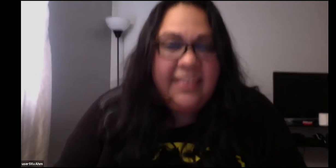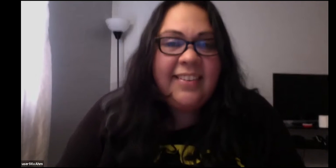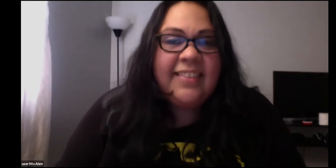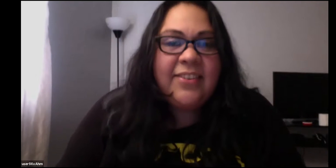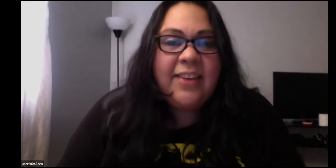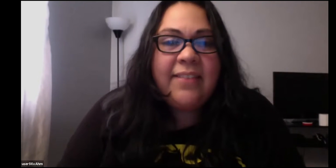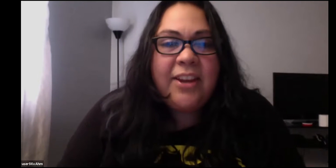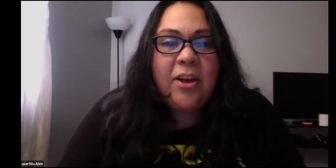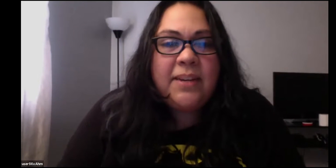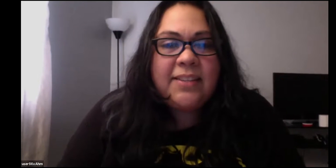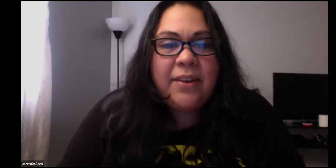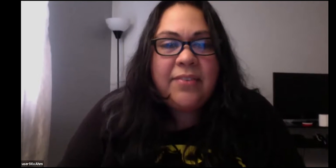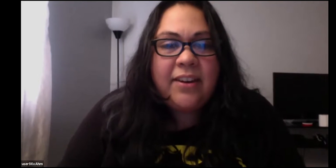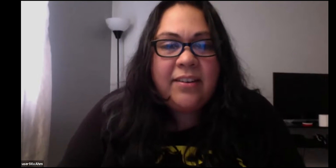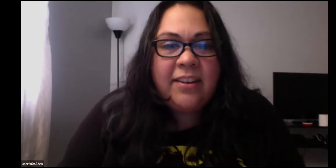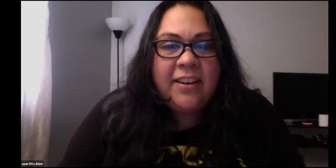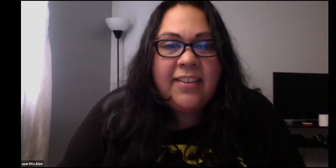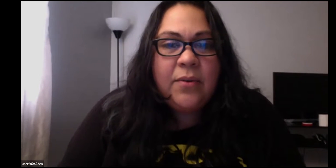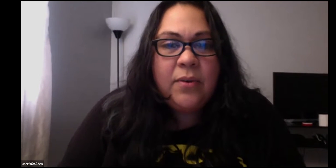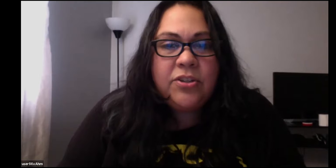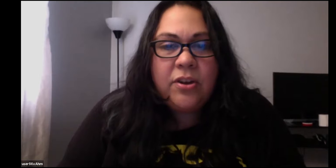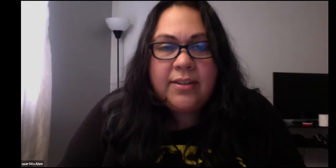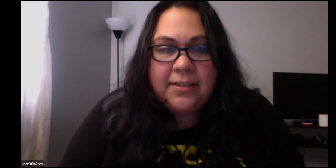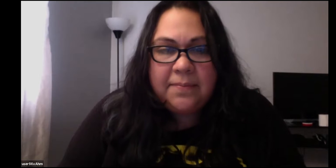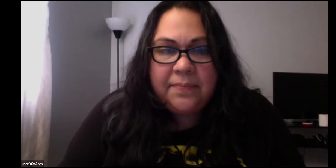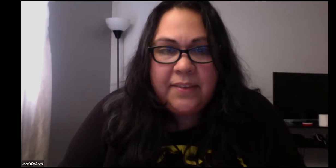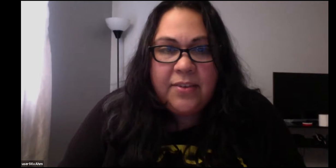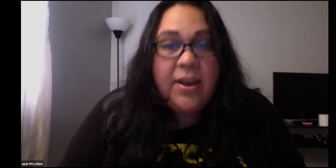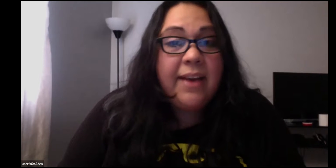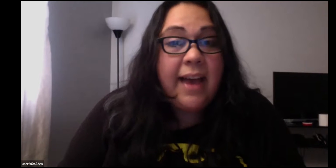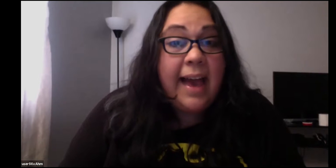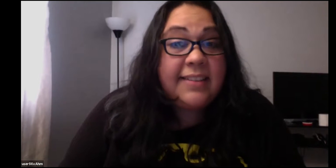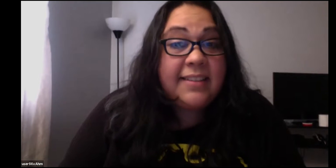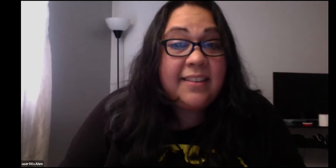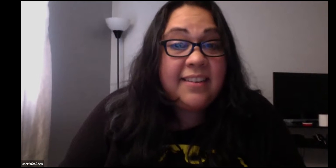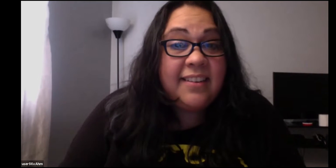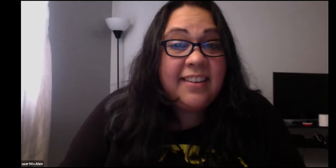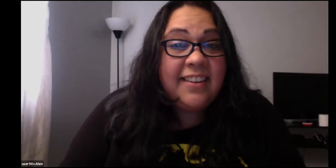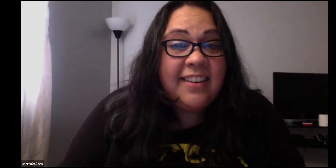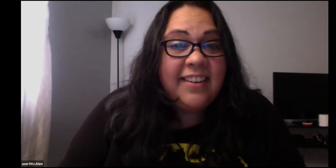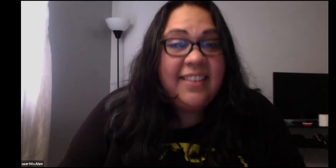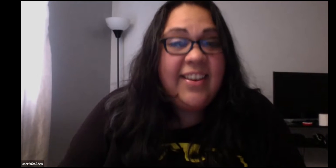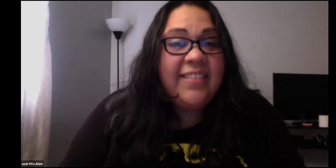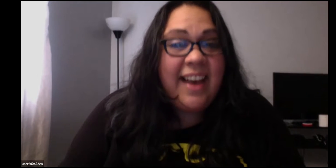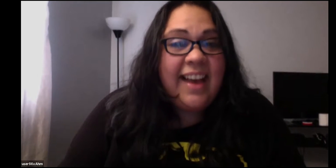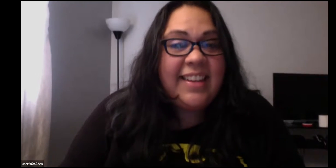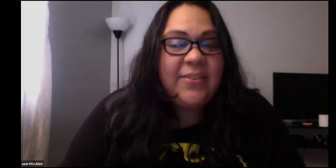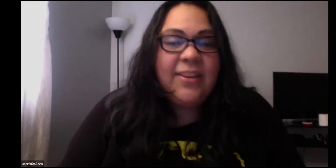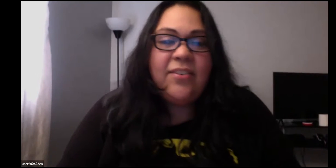Do you have any objects around there that you want to show us? You have a hat. You have a hat. Do you want to know the sign